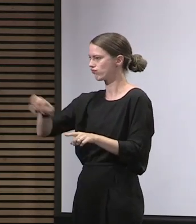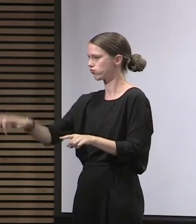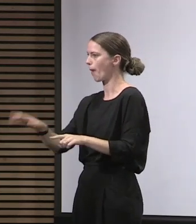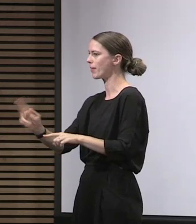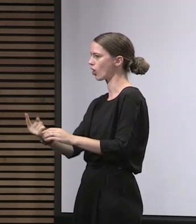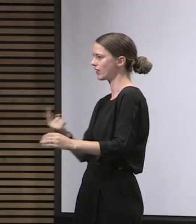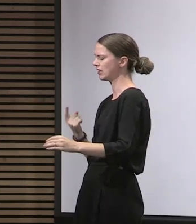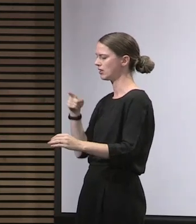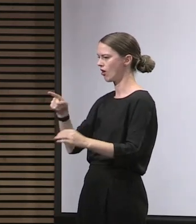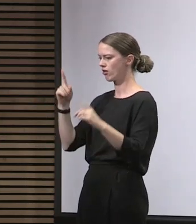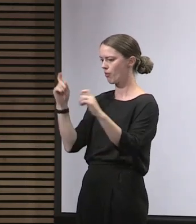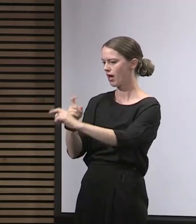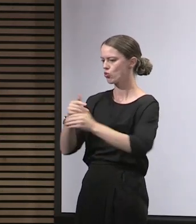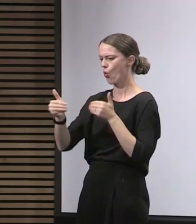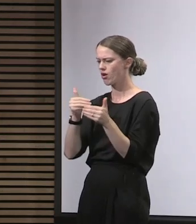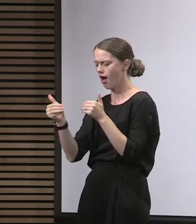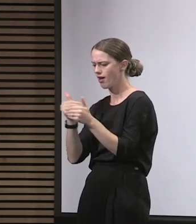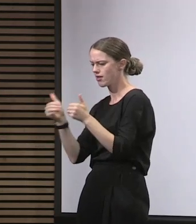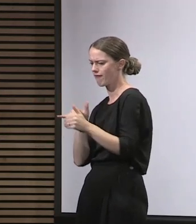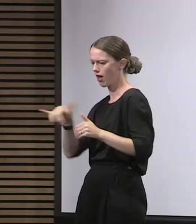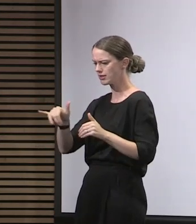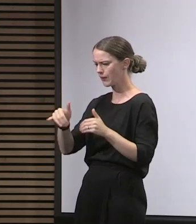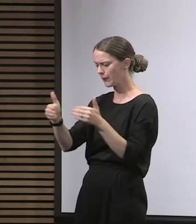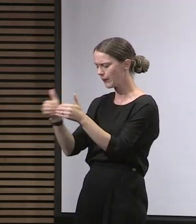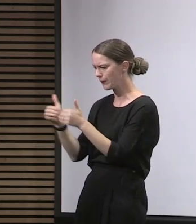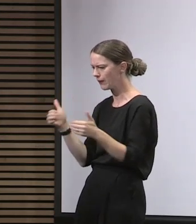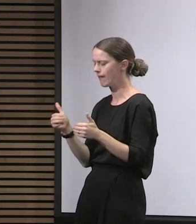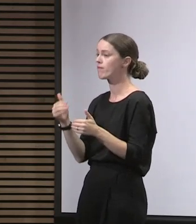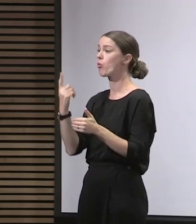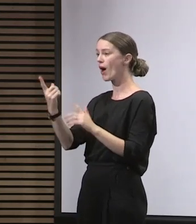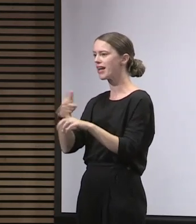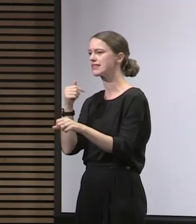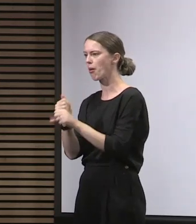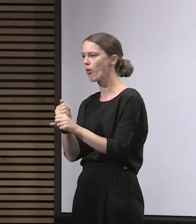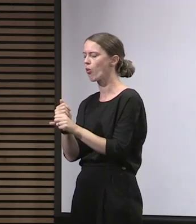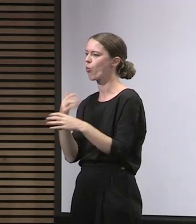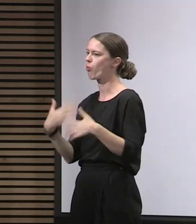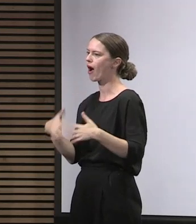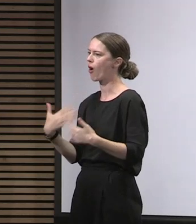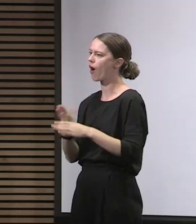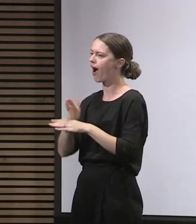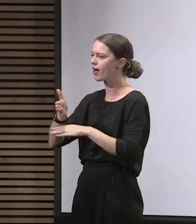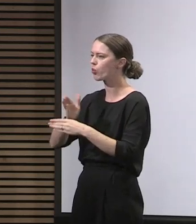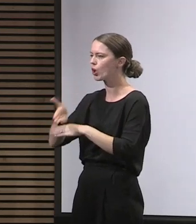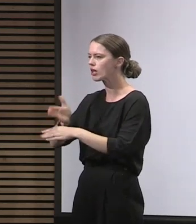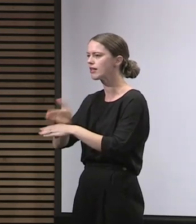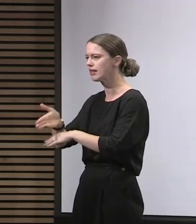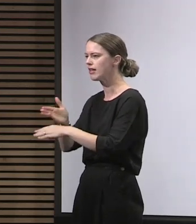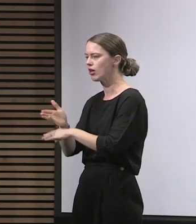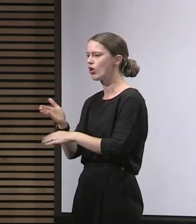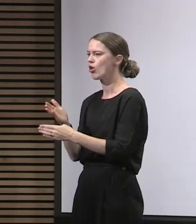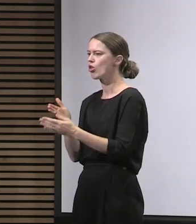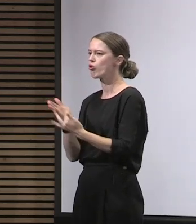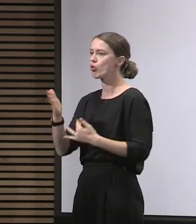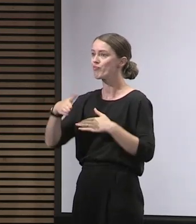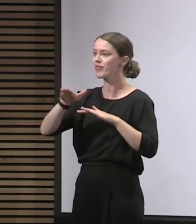been a very complex exercise to make these flights happen, and it's just one example of the tremendous work being done by national